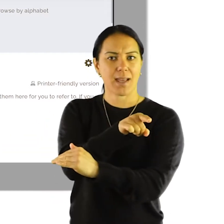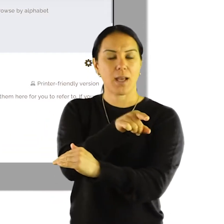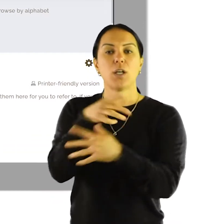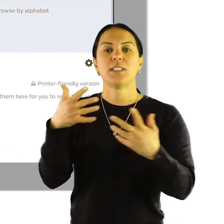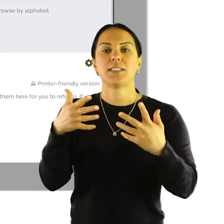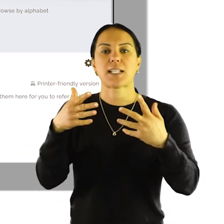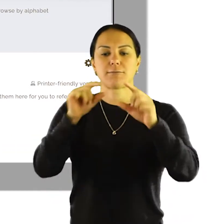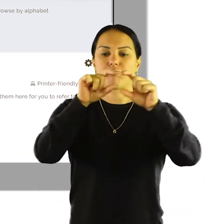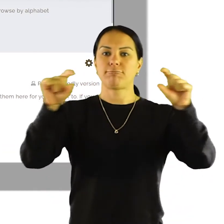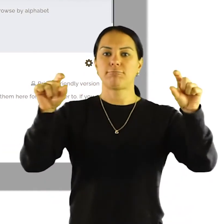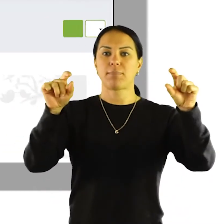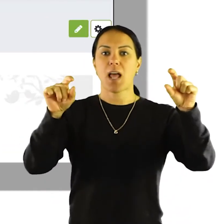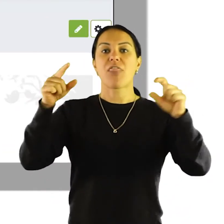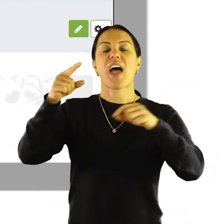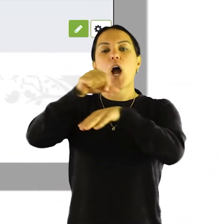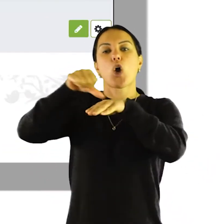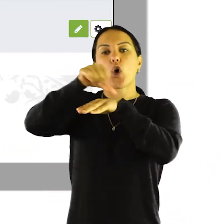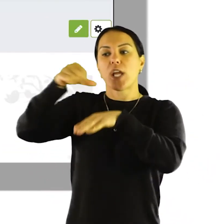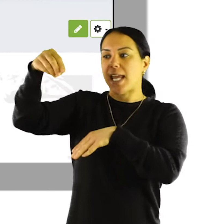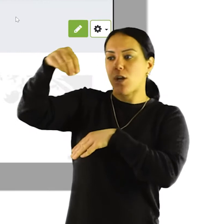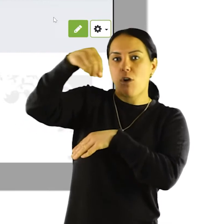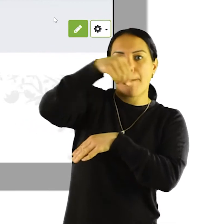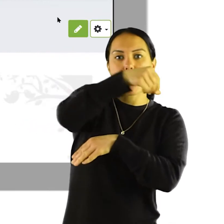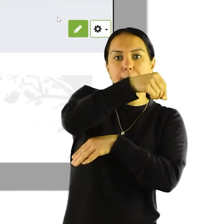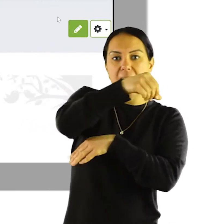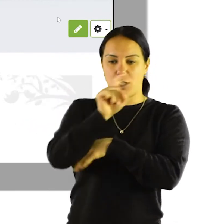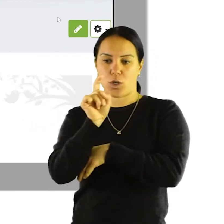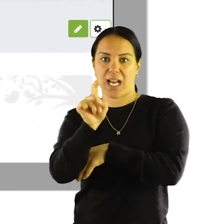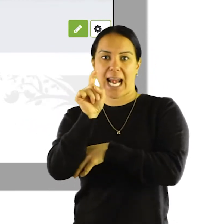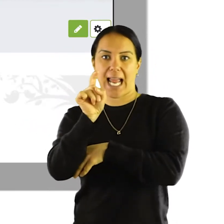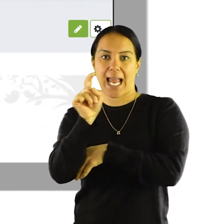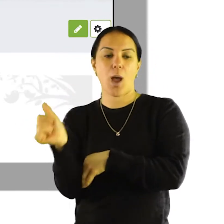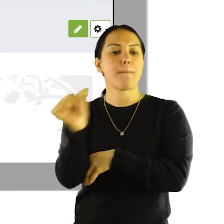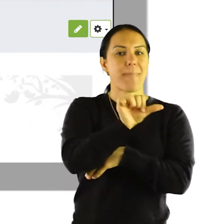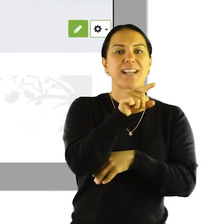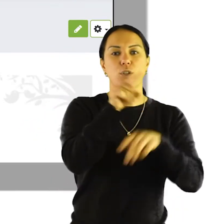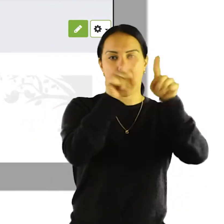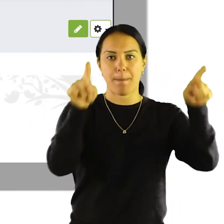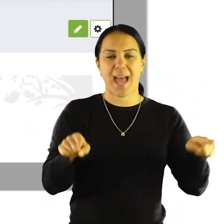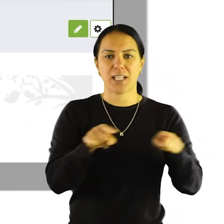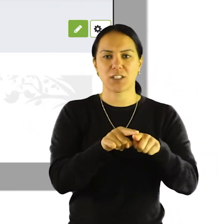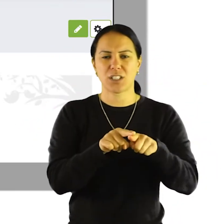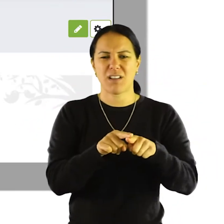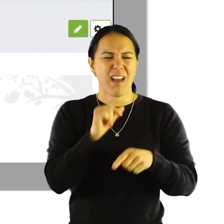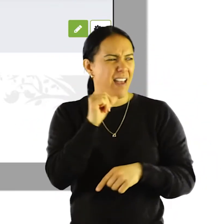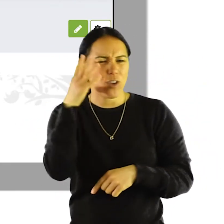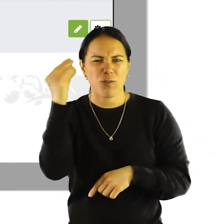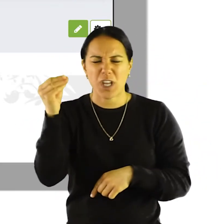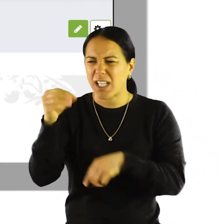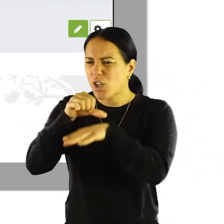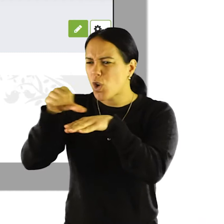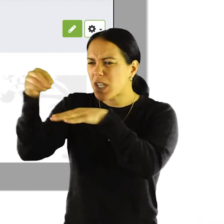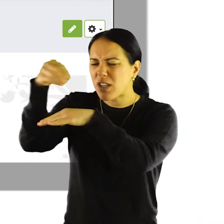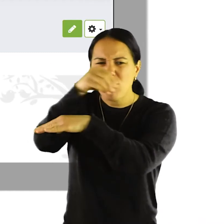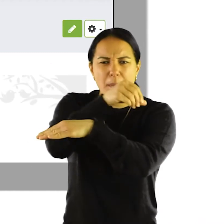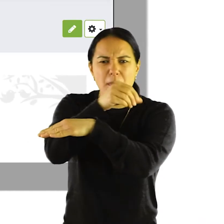is to just step back by going up to the top here, and that will bring you back to that page. If you forget that, don't worry, just